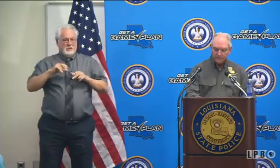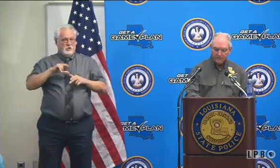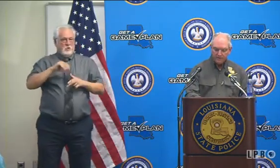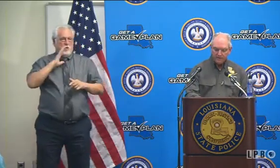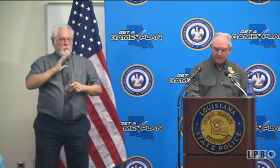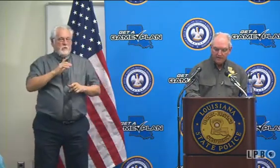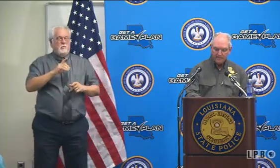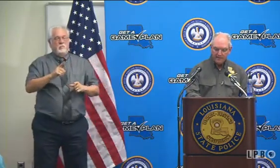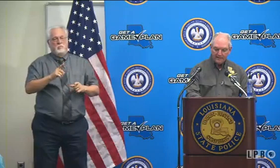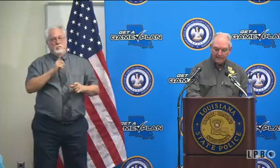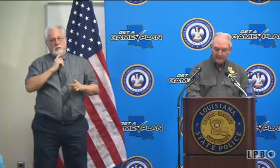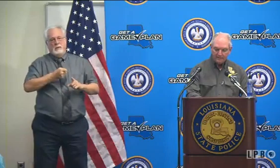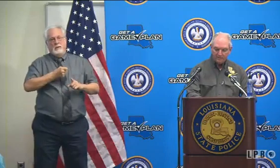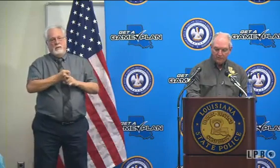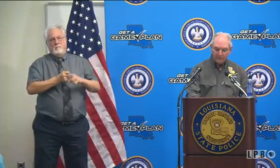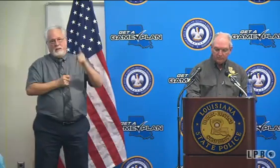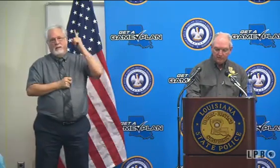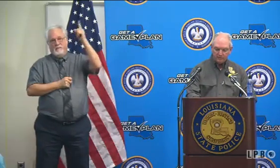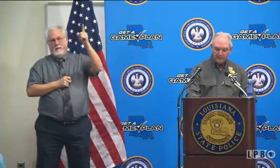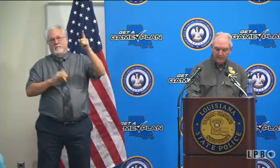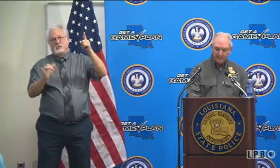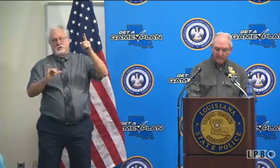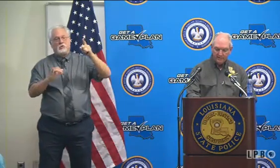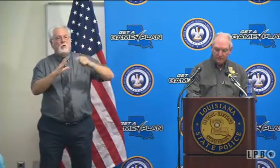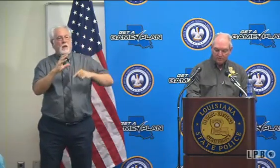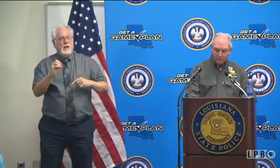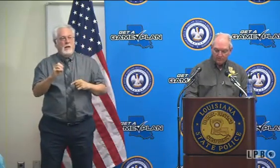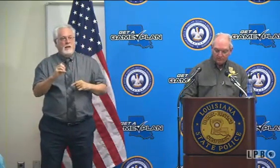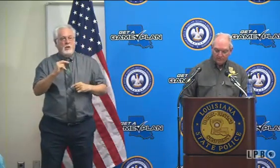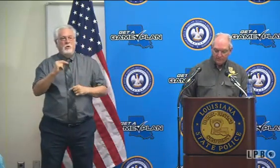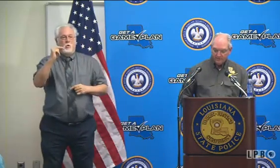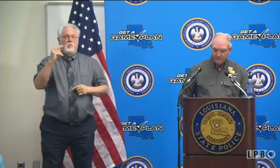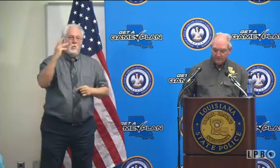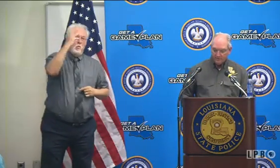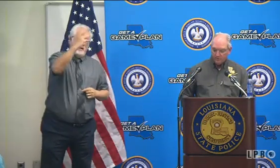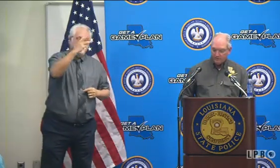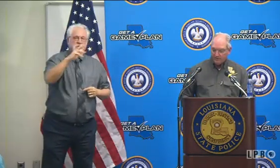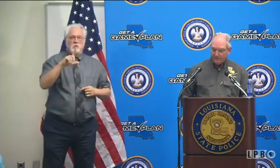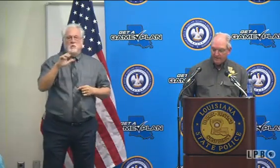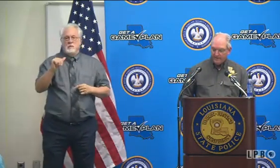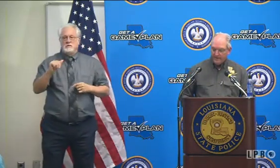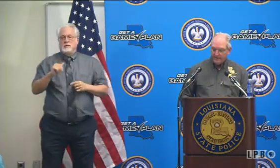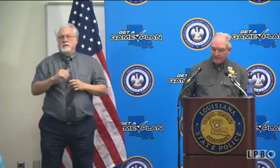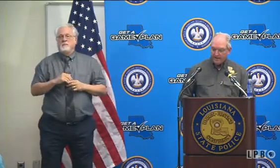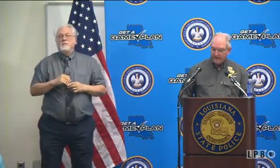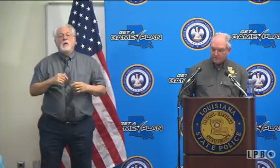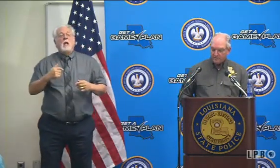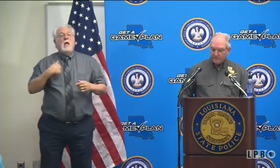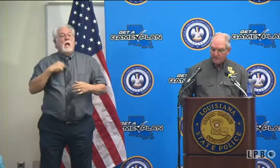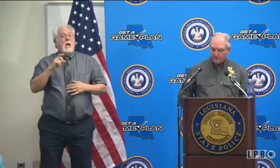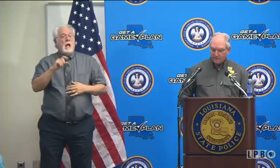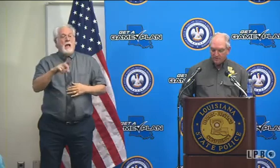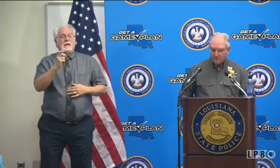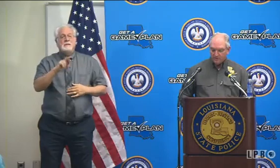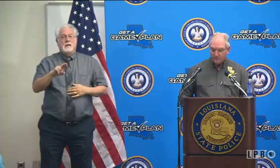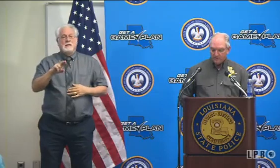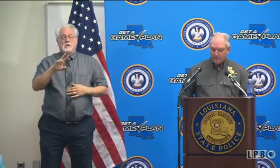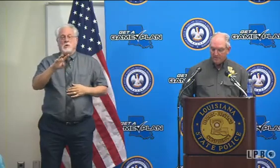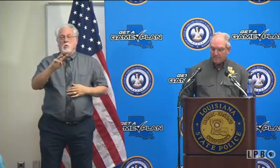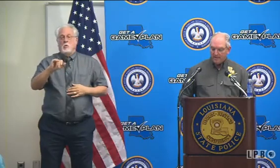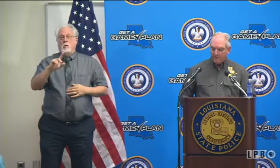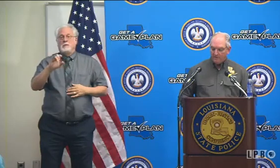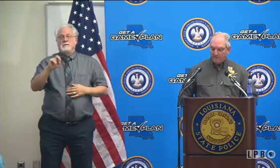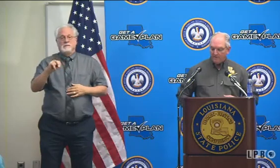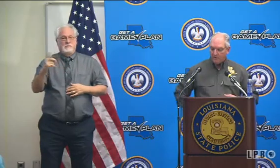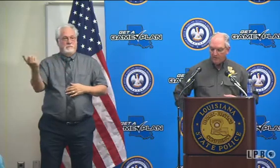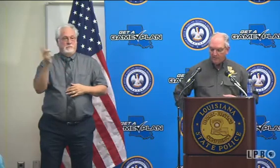to impact them as well, especially in northwestern Louisiana. I'm going to ask Dr. Sean Wilson to